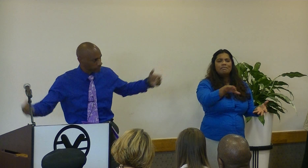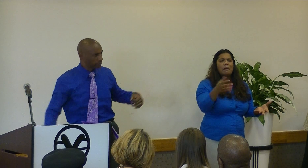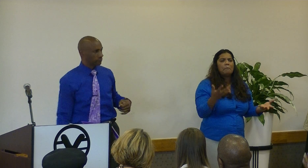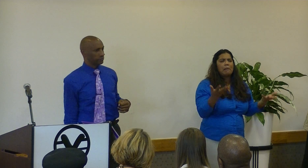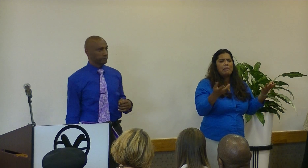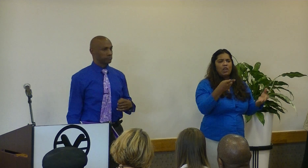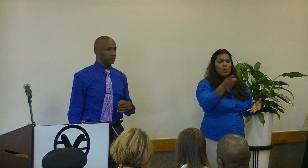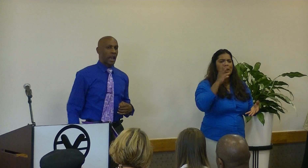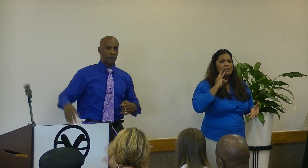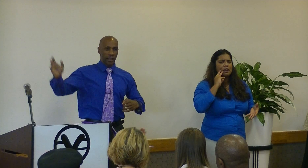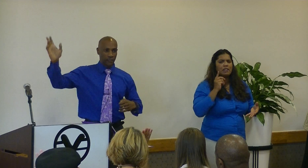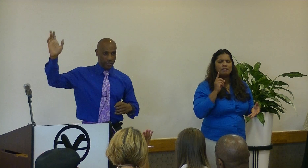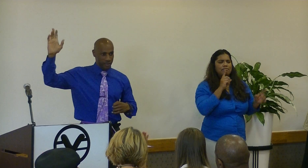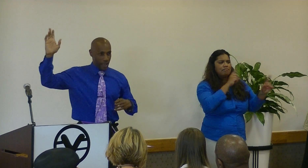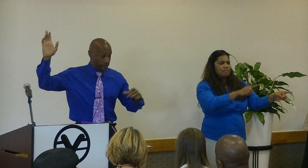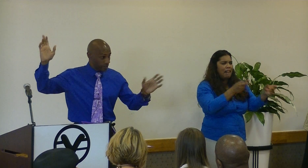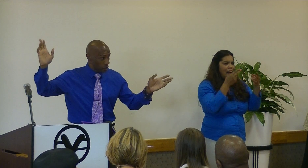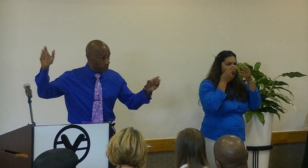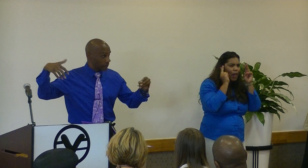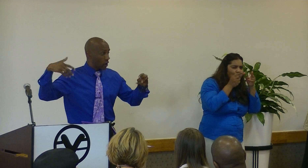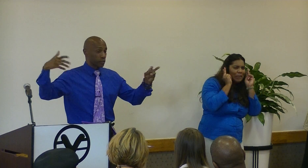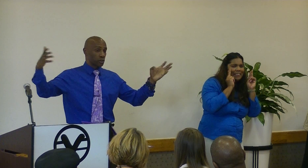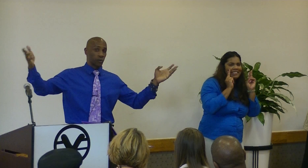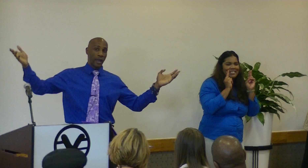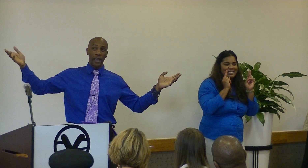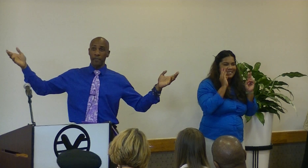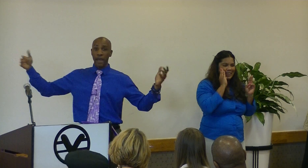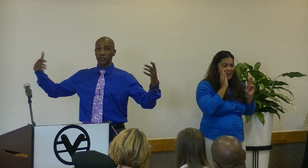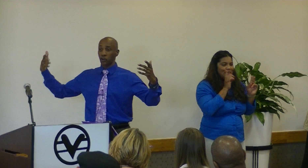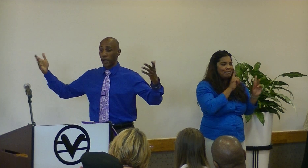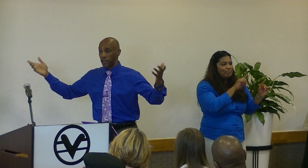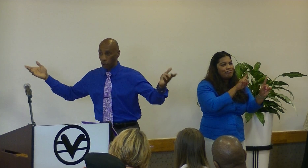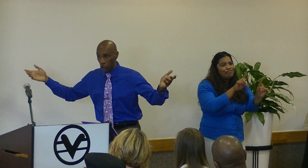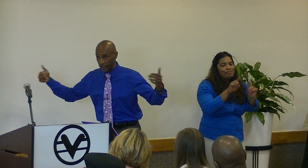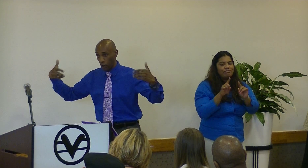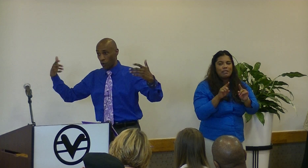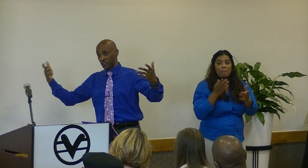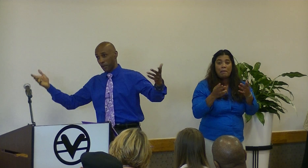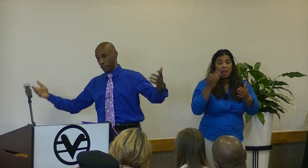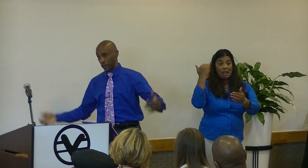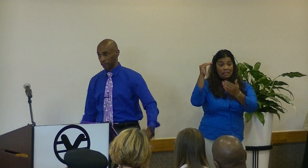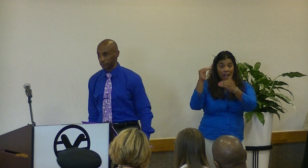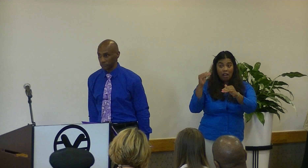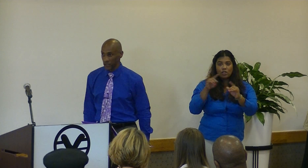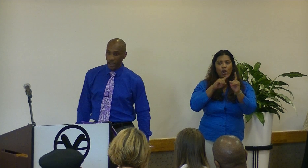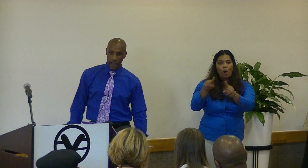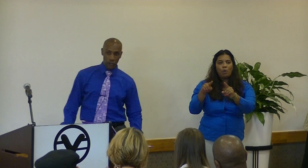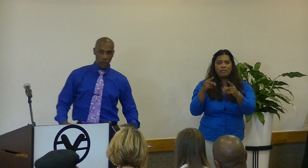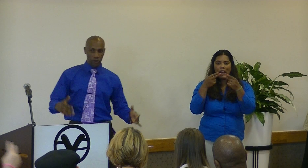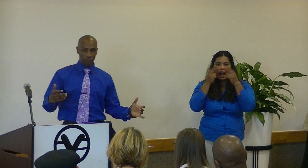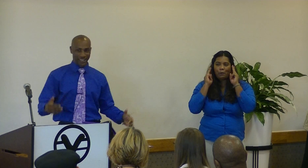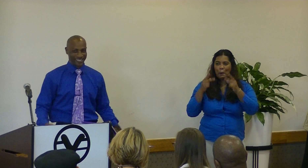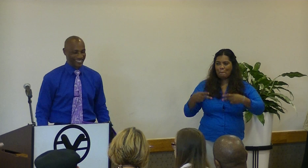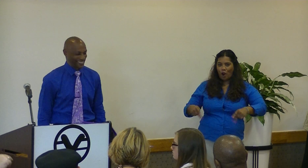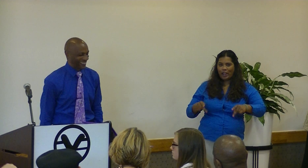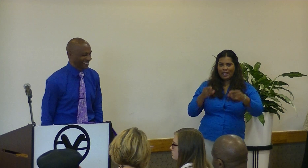something? How many of us as adults have gone to a masquerade party or something? And